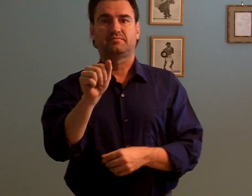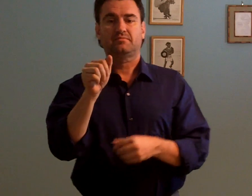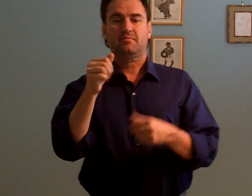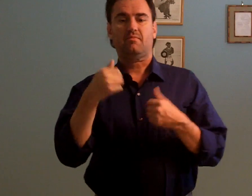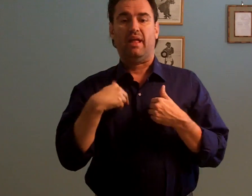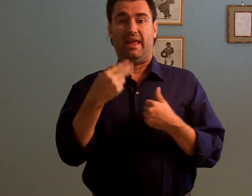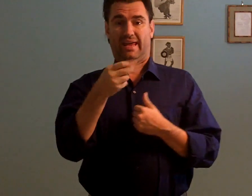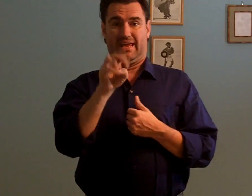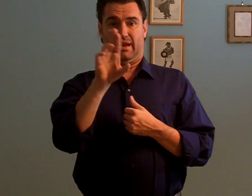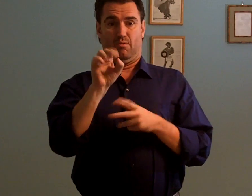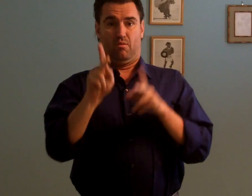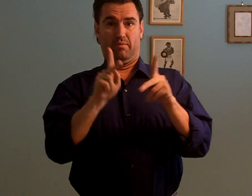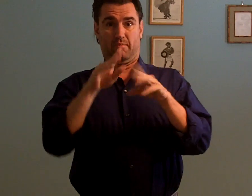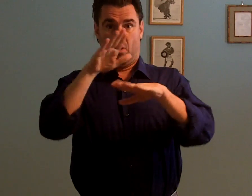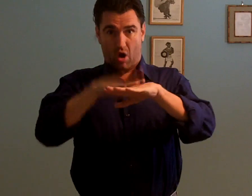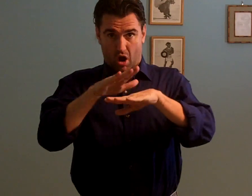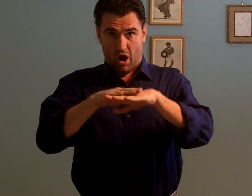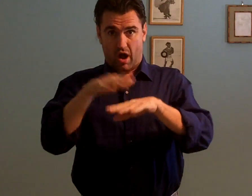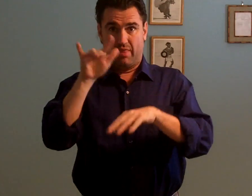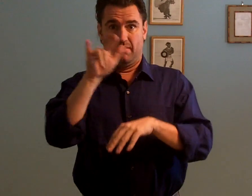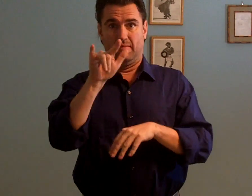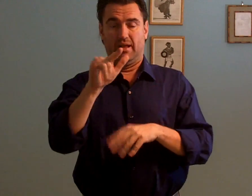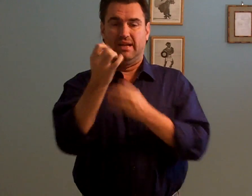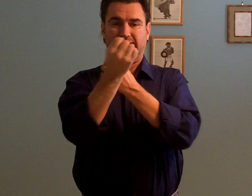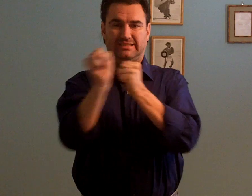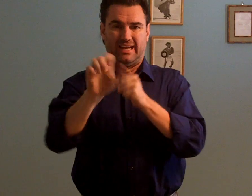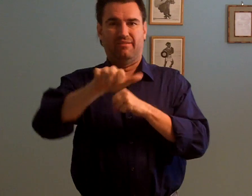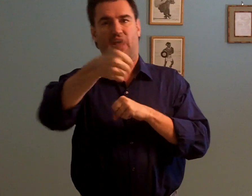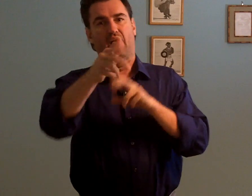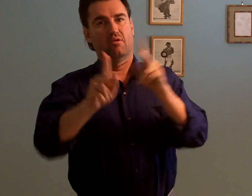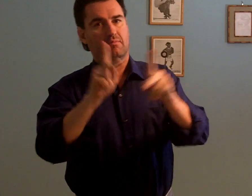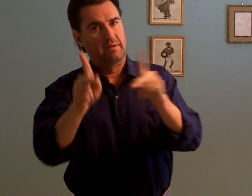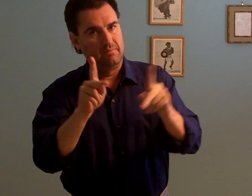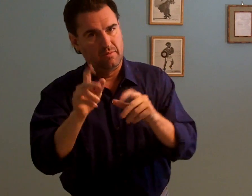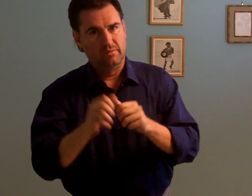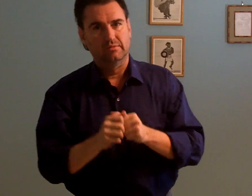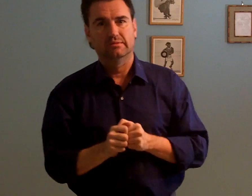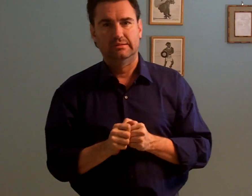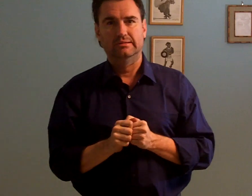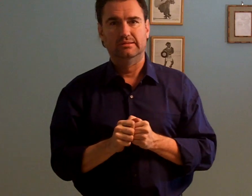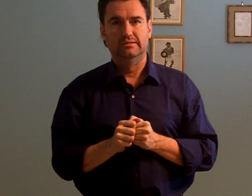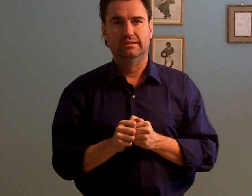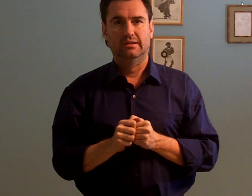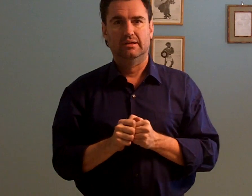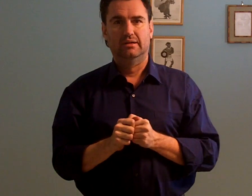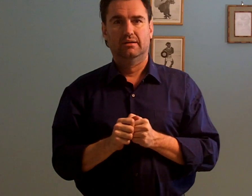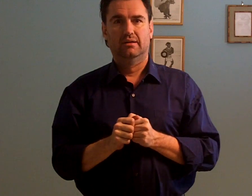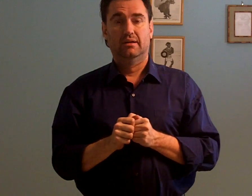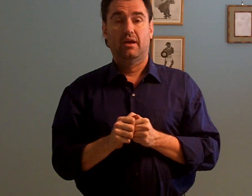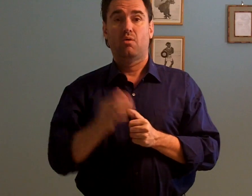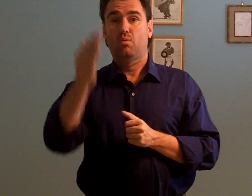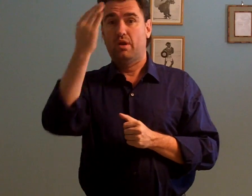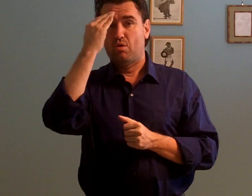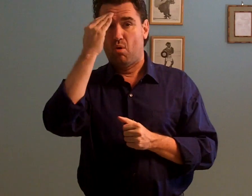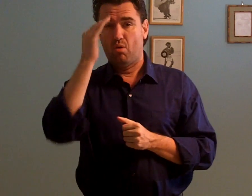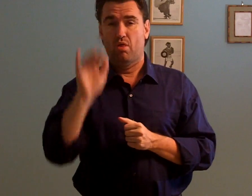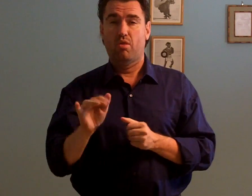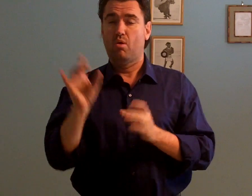saved even more heartbreak and destruction. And yet we know that the worst images are those that were unseen to the